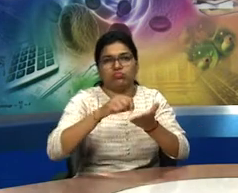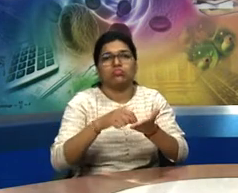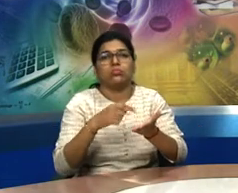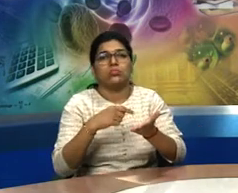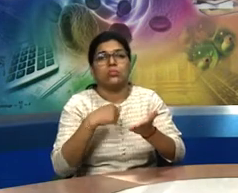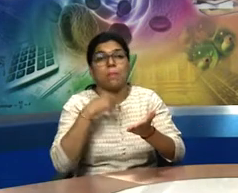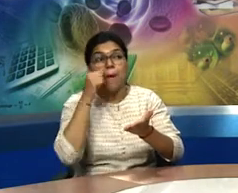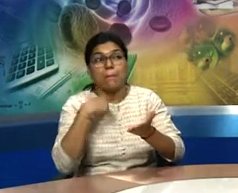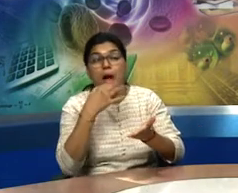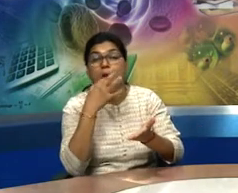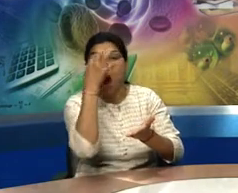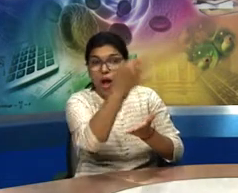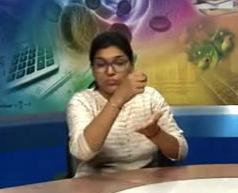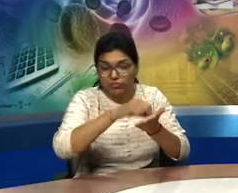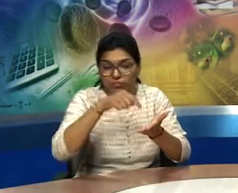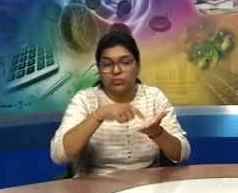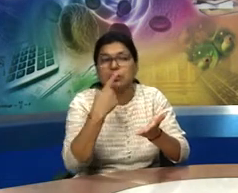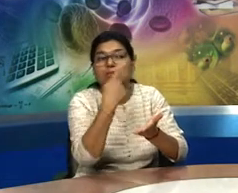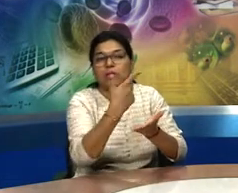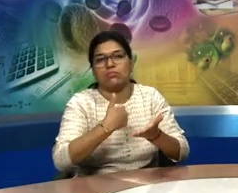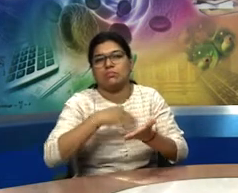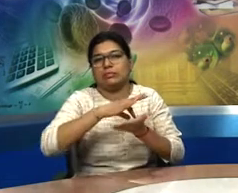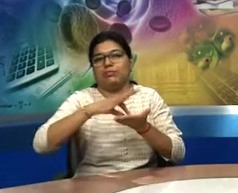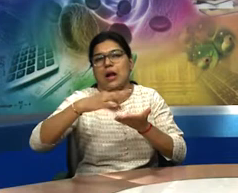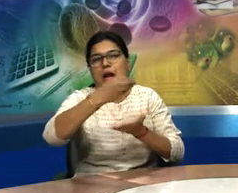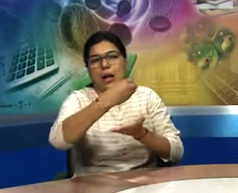out the confession and to submit it to the father